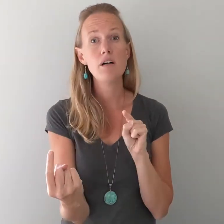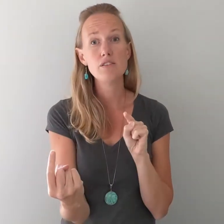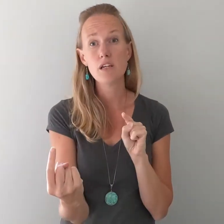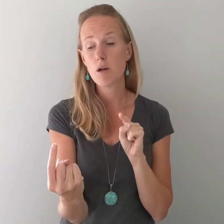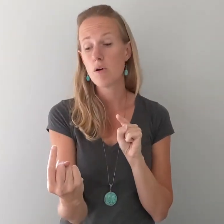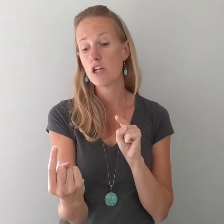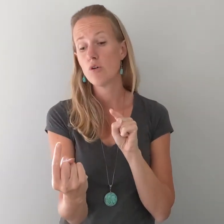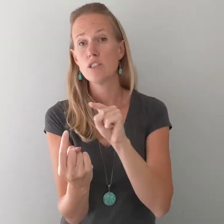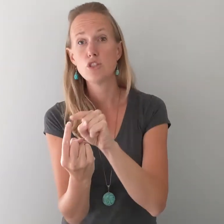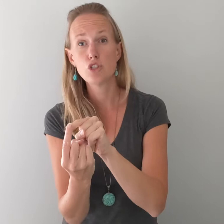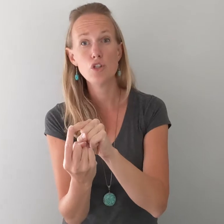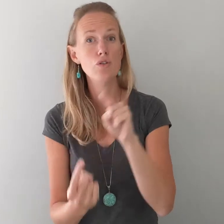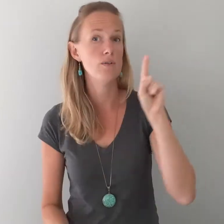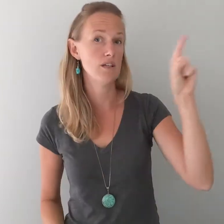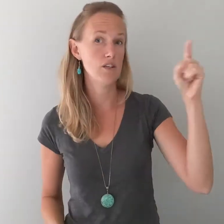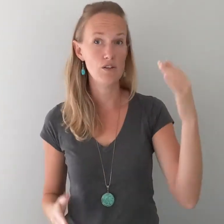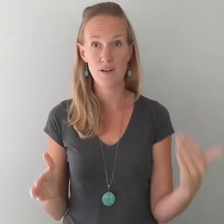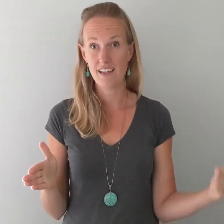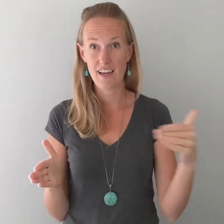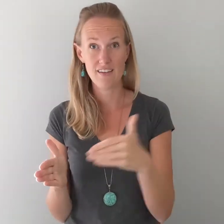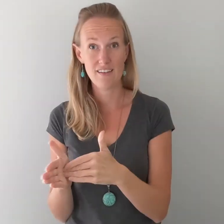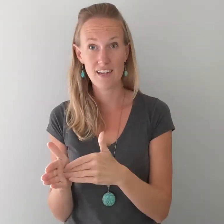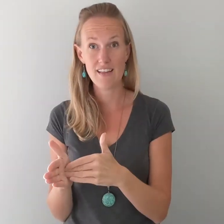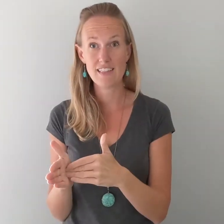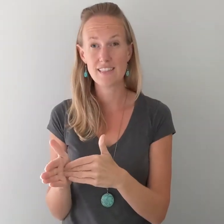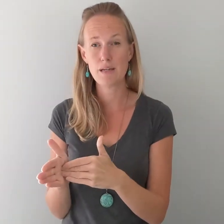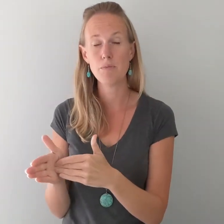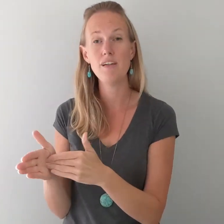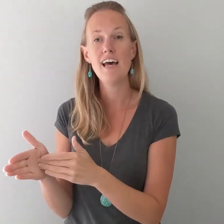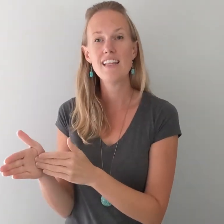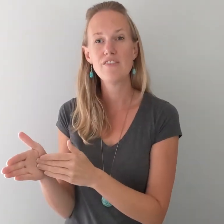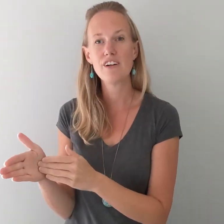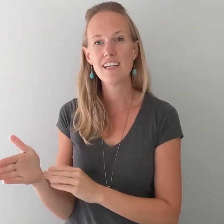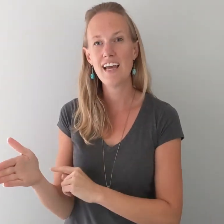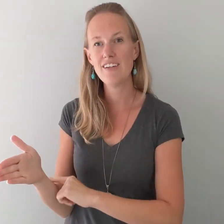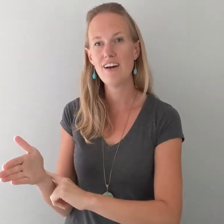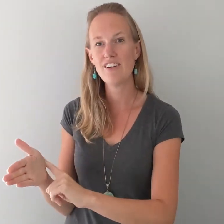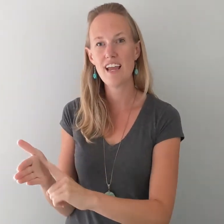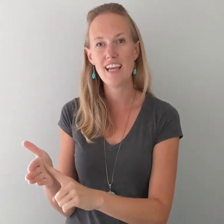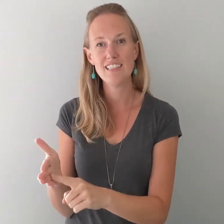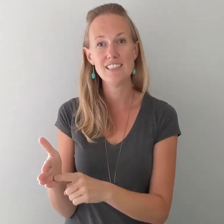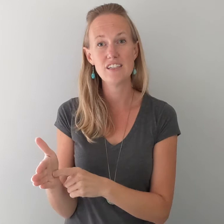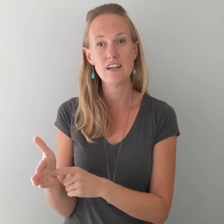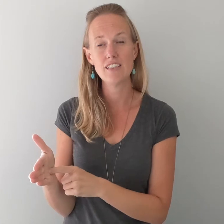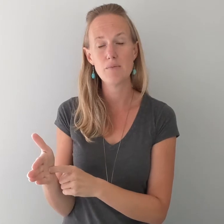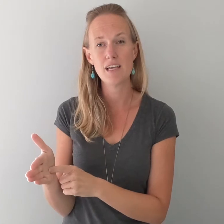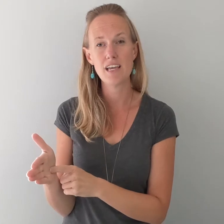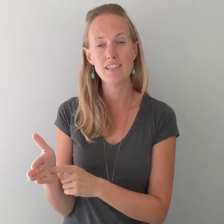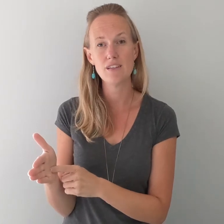here might want to go to you again. Okay, that's acceptable. And then for again, you have your hand, your non-dominant hand out like